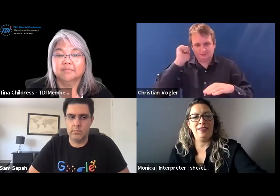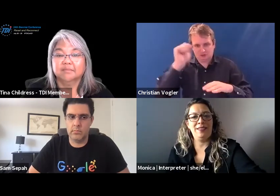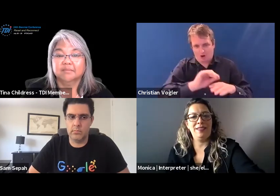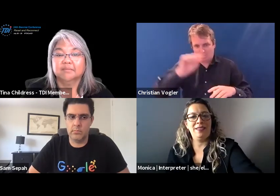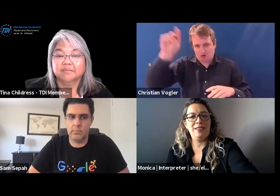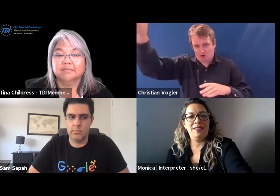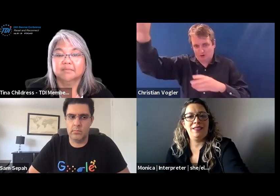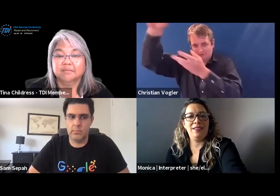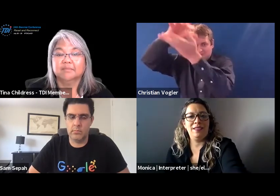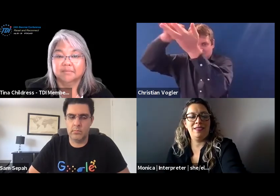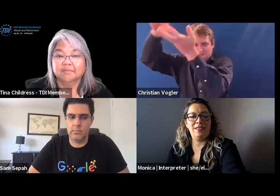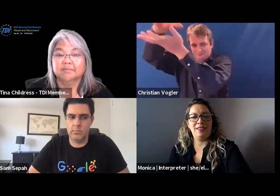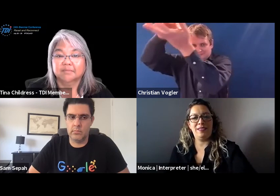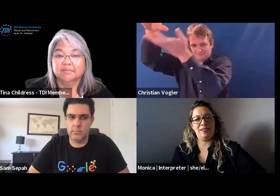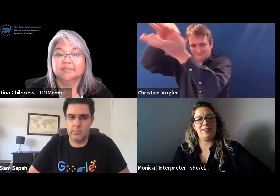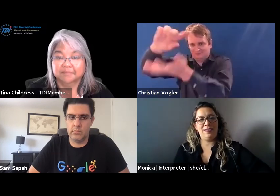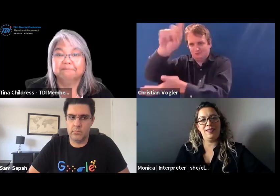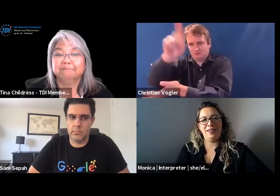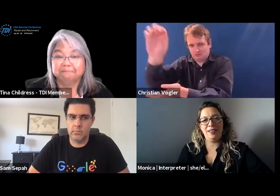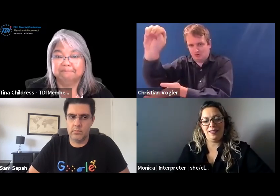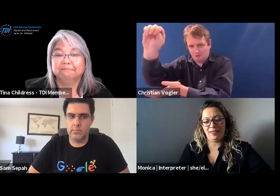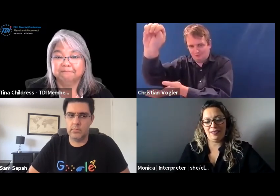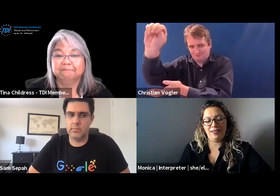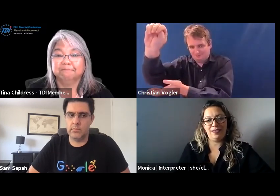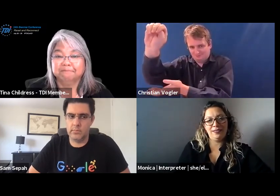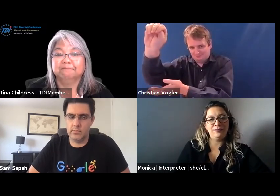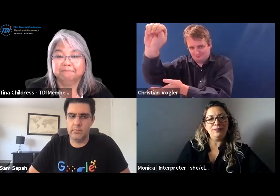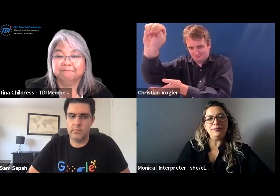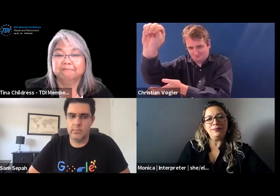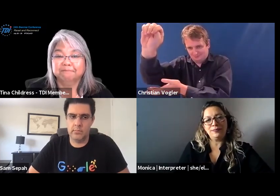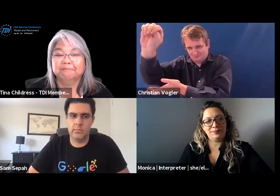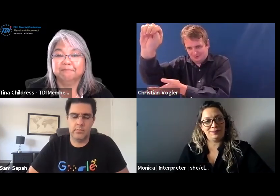and her computer is sending audio up to the cloud in Zoom.